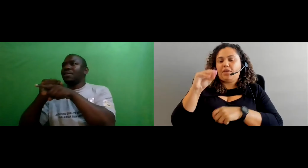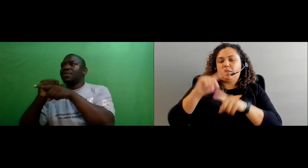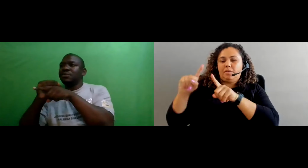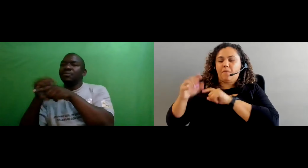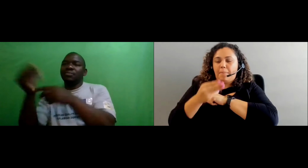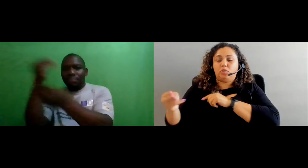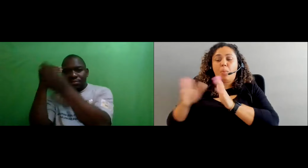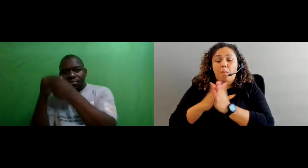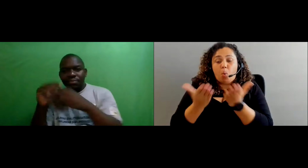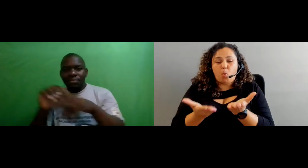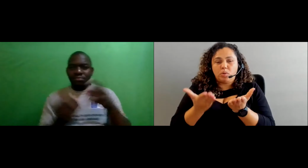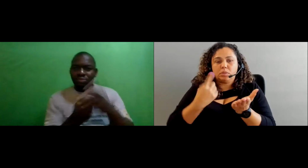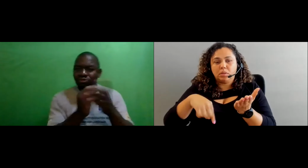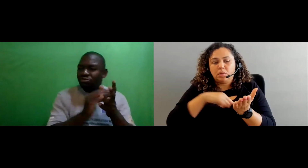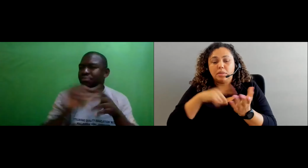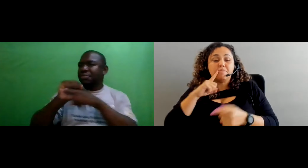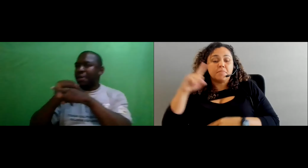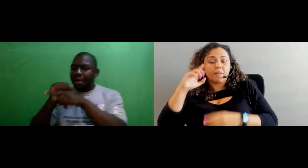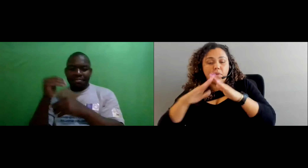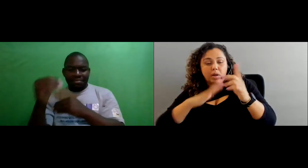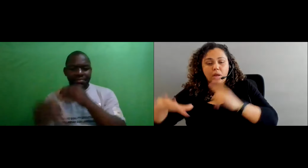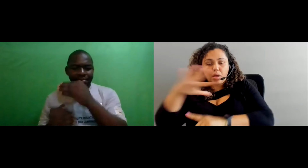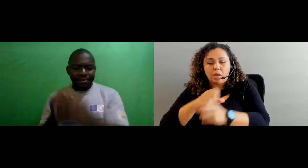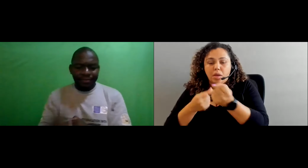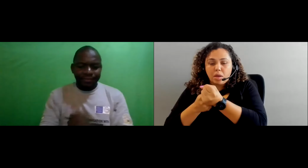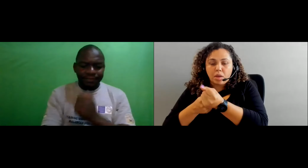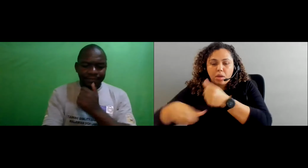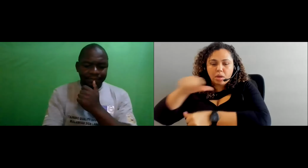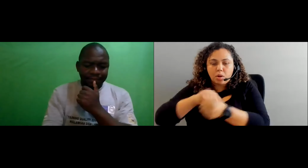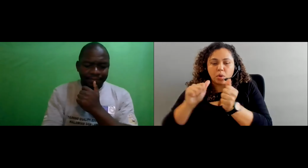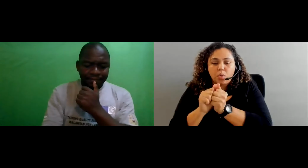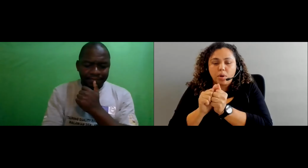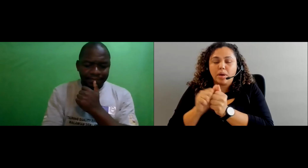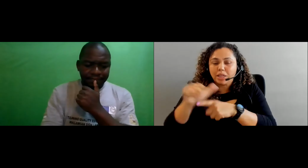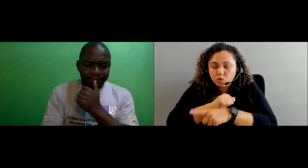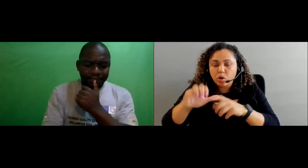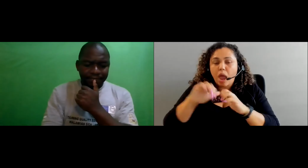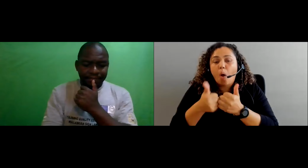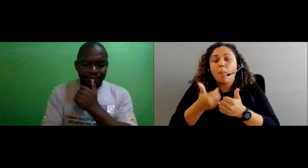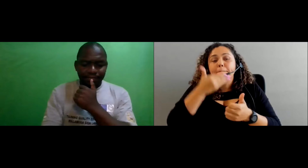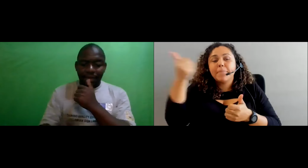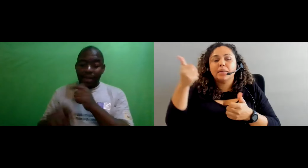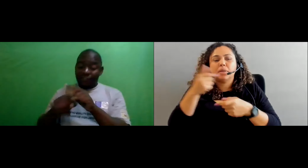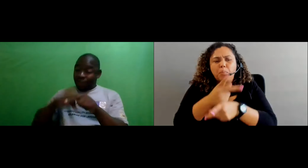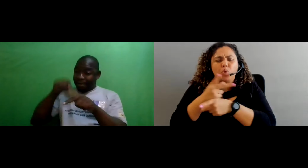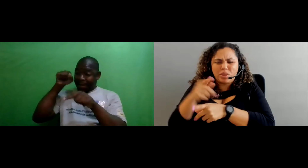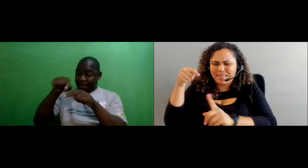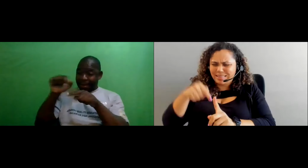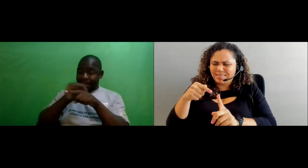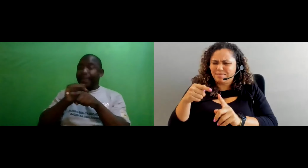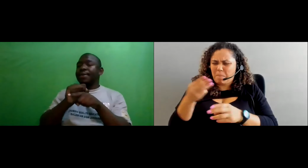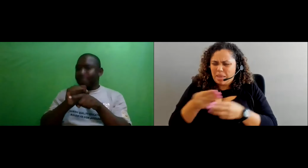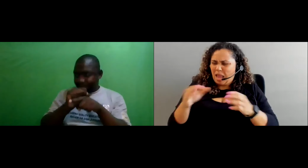50 books. So as the deaf community, we are part and parcel of the process, and we're trained on how best we can produce these